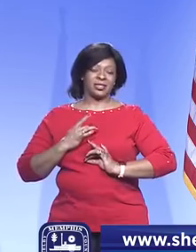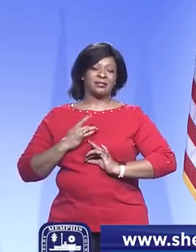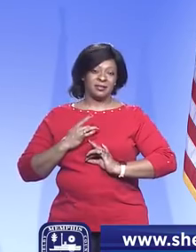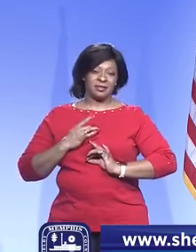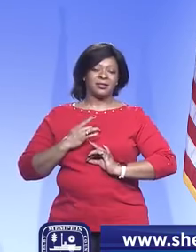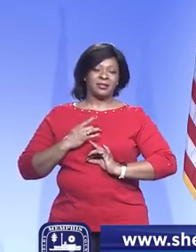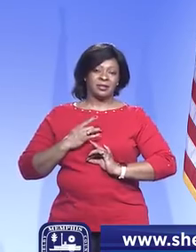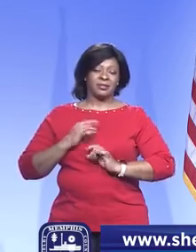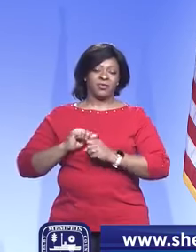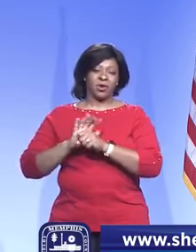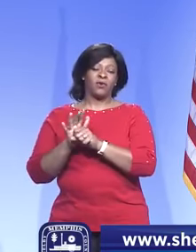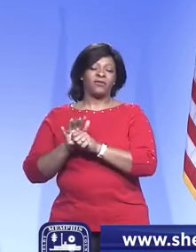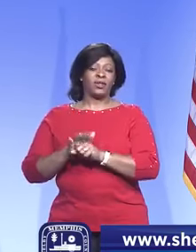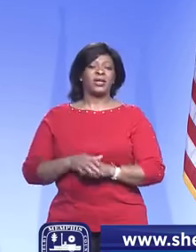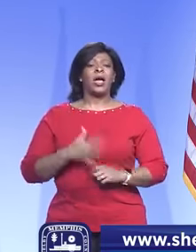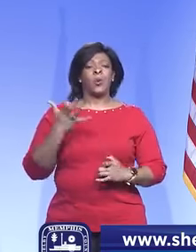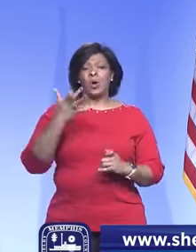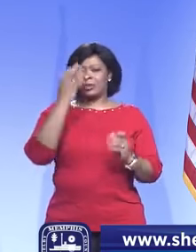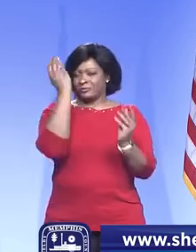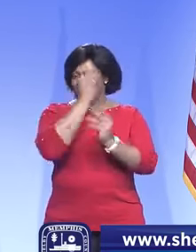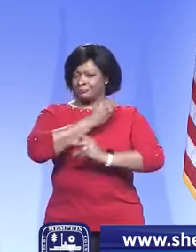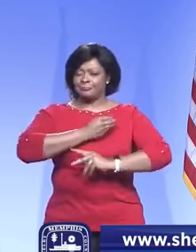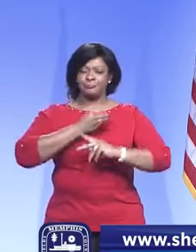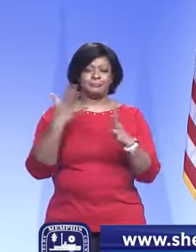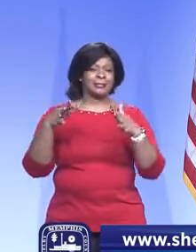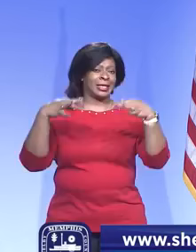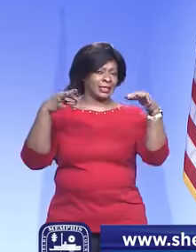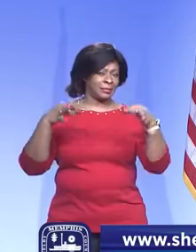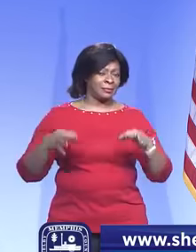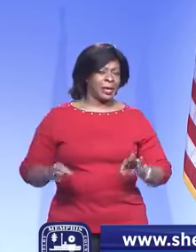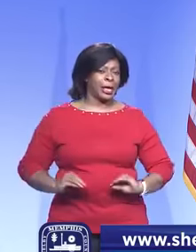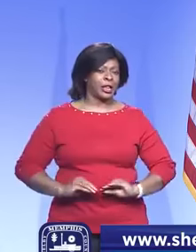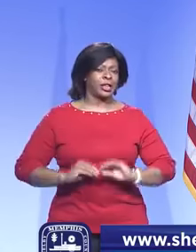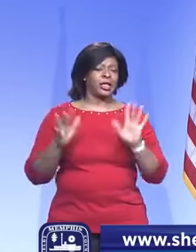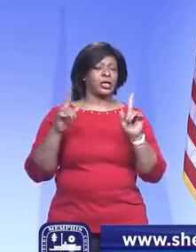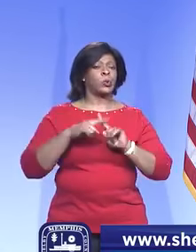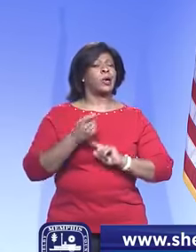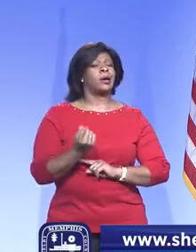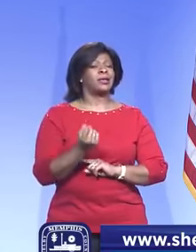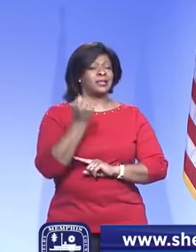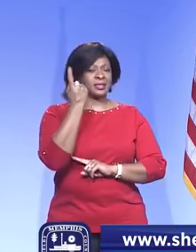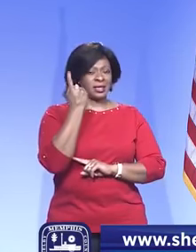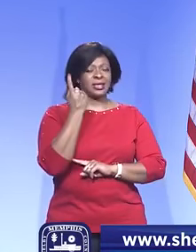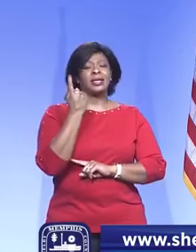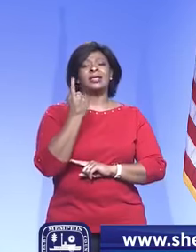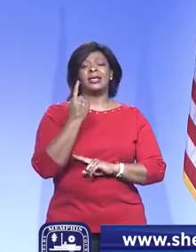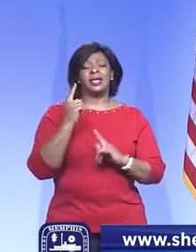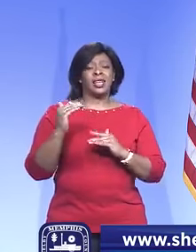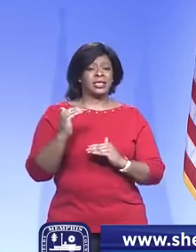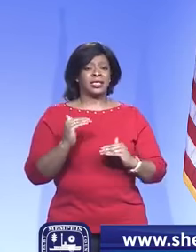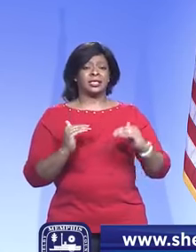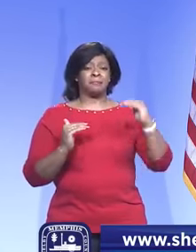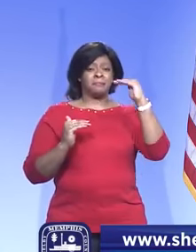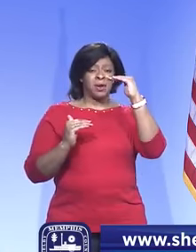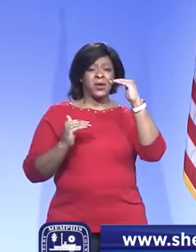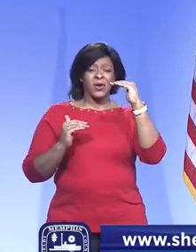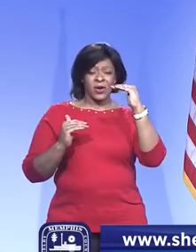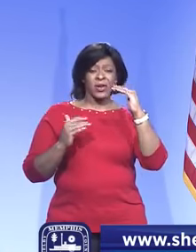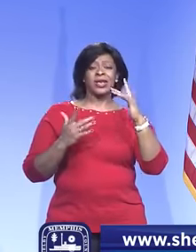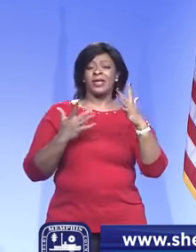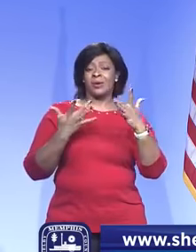to really bring that home and break it down so that you can understand the disparity that